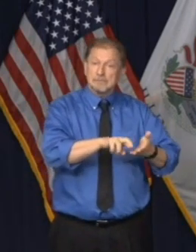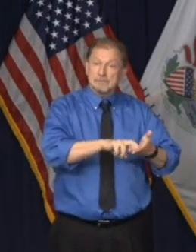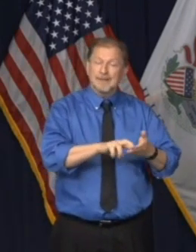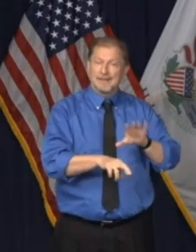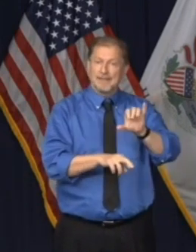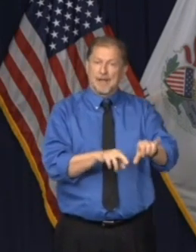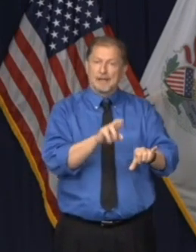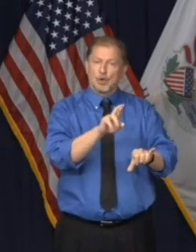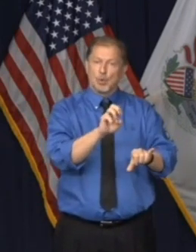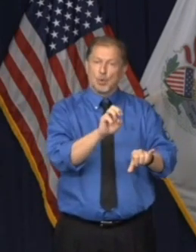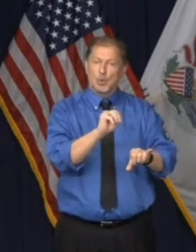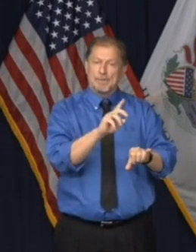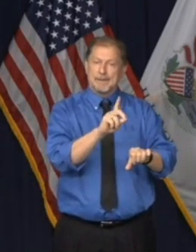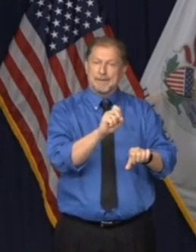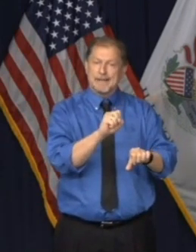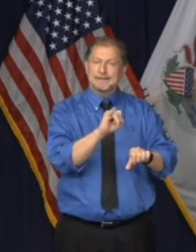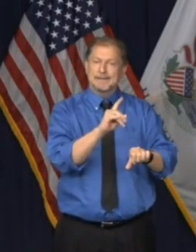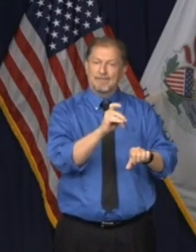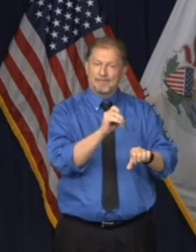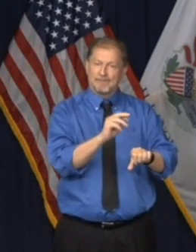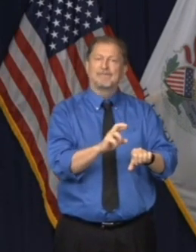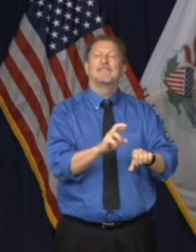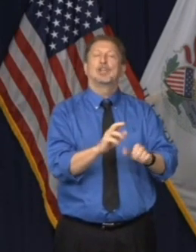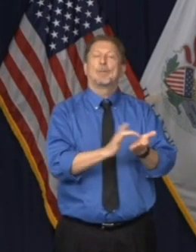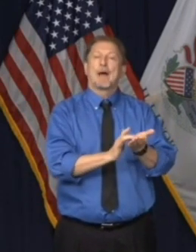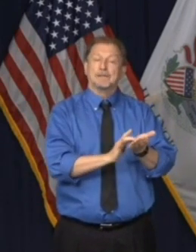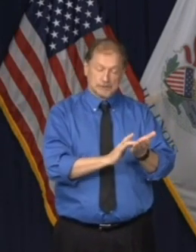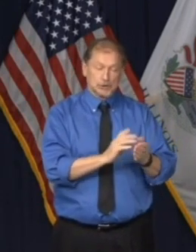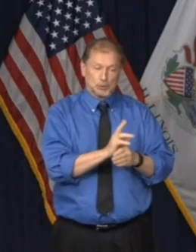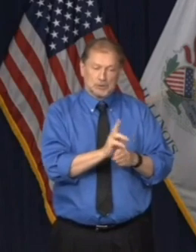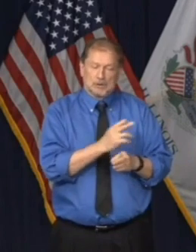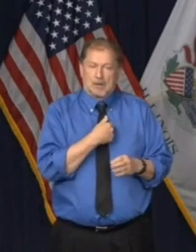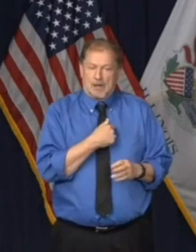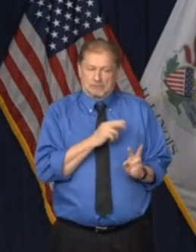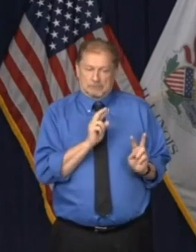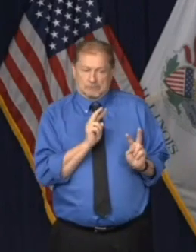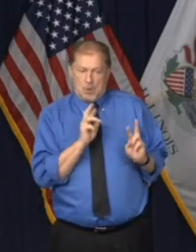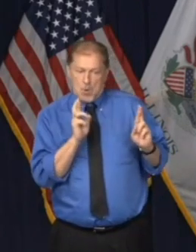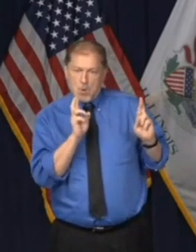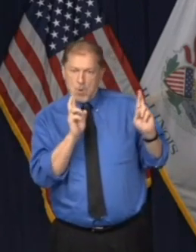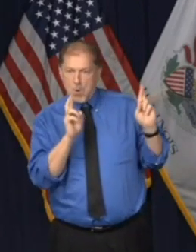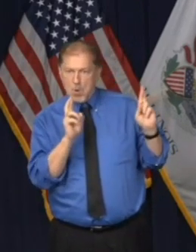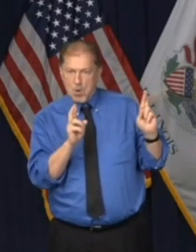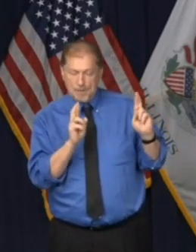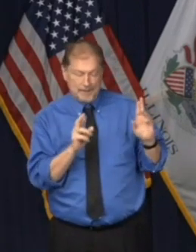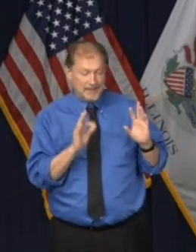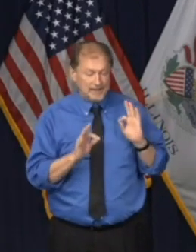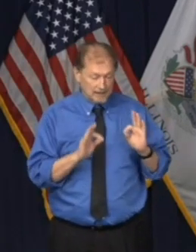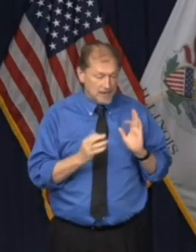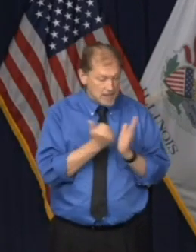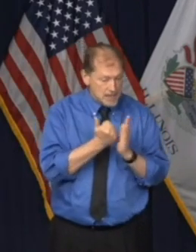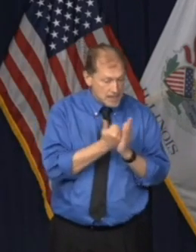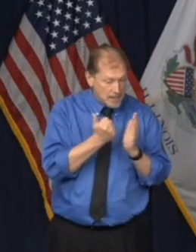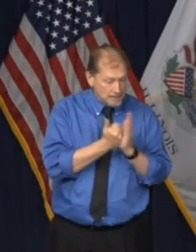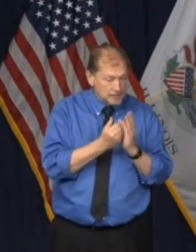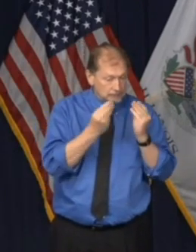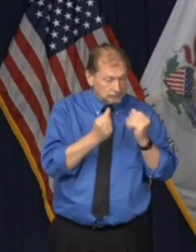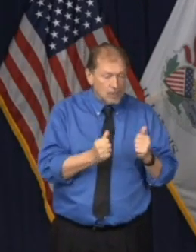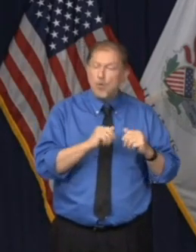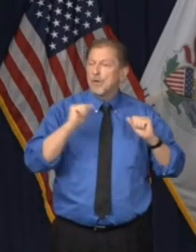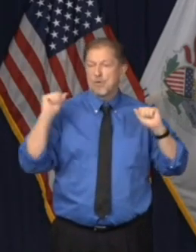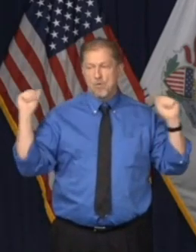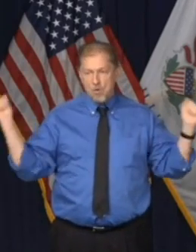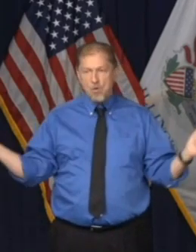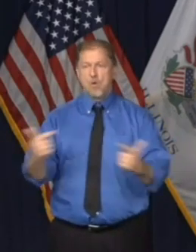remdesivir in many of our cases here, and so I'll be excited to look at that study, and I'm hoping that there's something promising. I mean, again, we all are looking